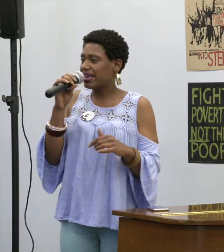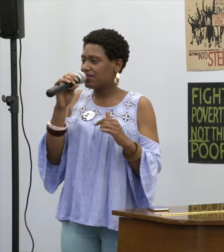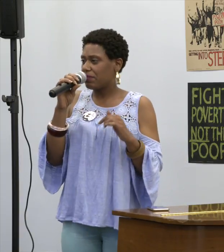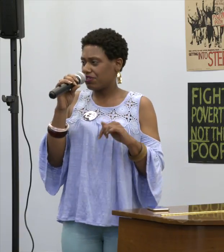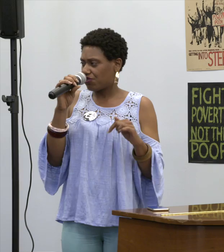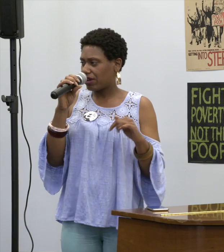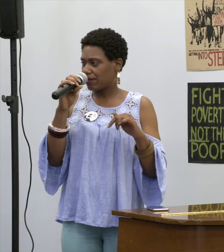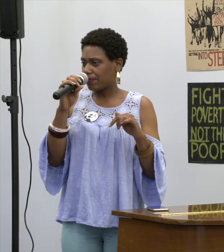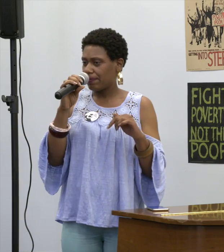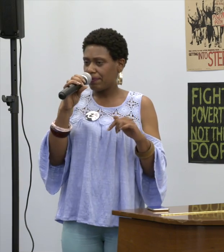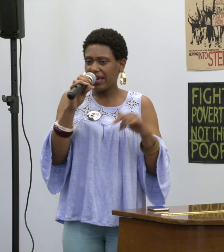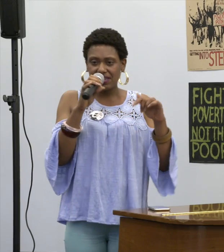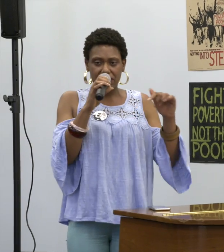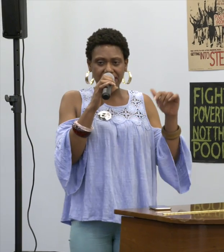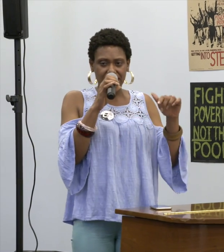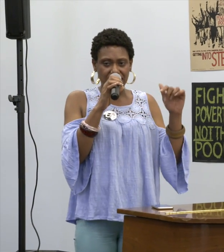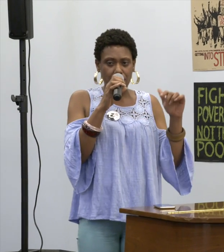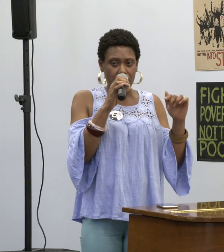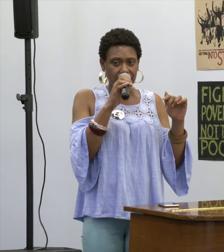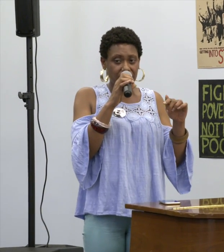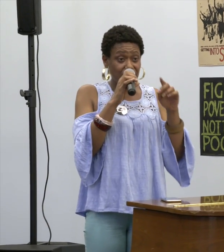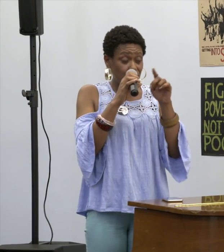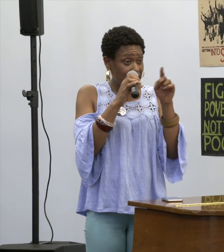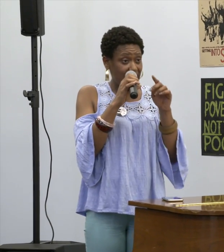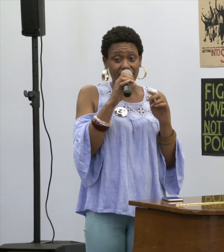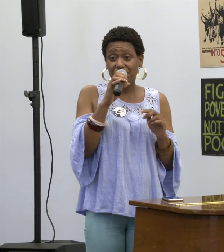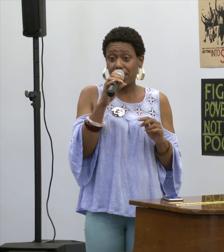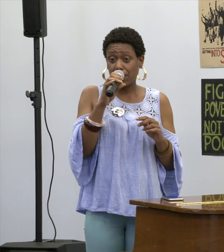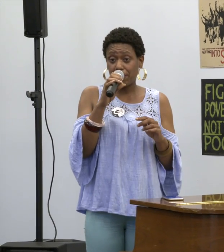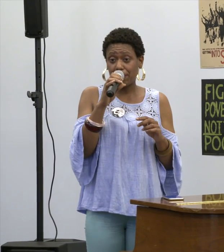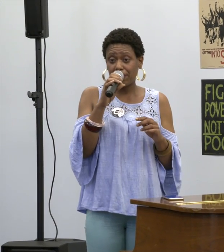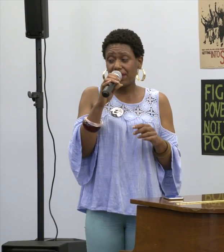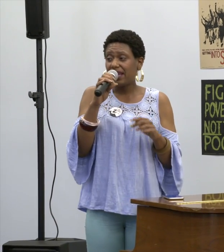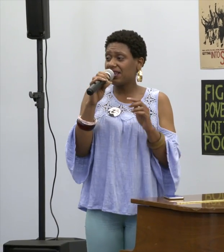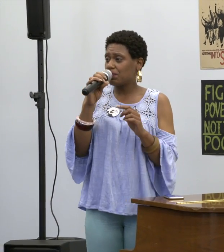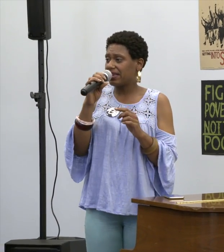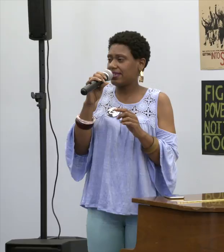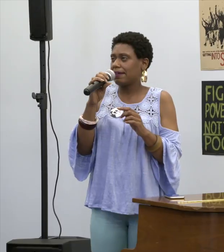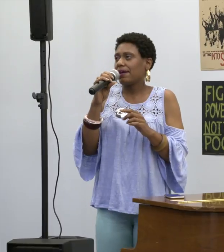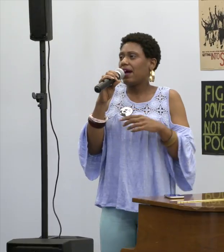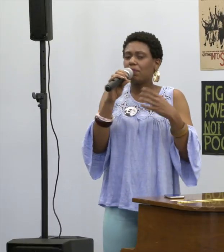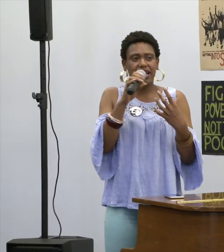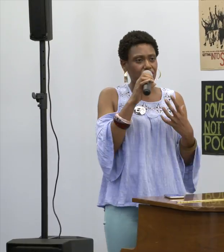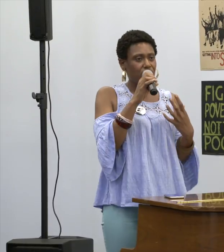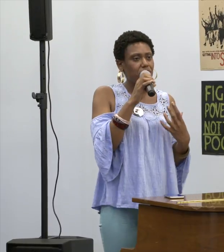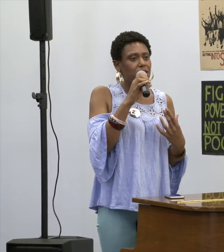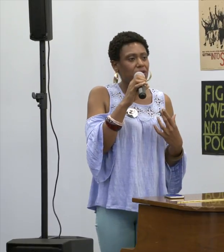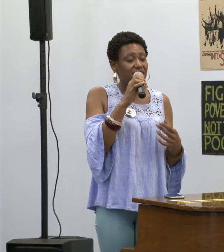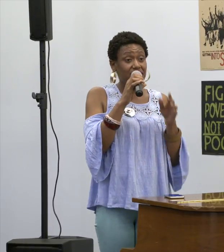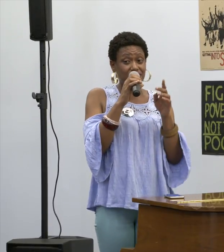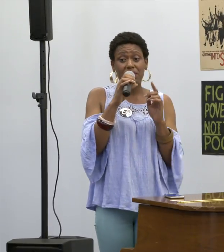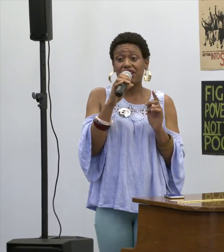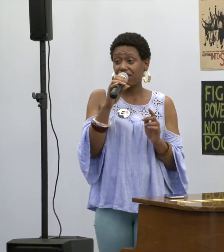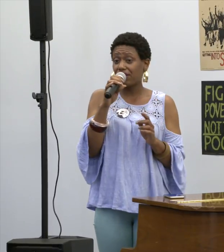you're doing is a ministry. It is blessing someone you may not even know. It is blessing a plethora of